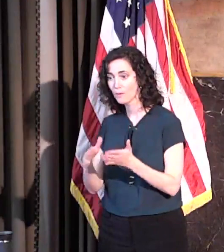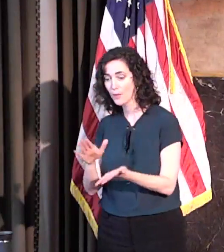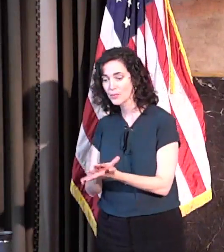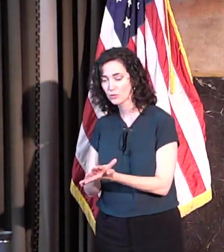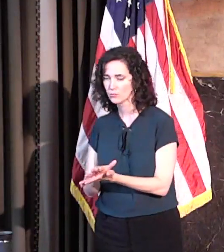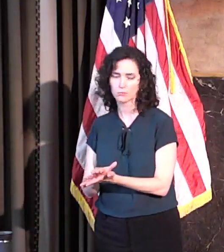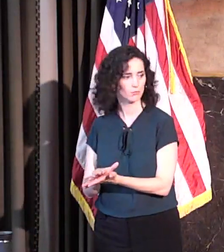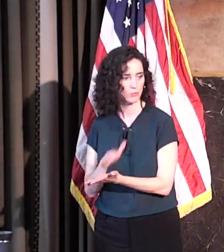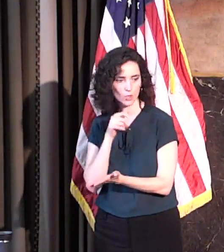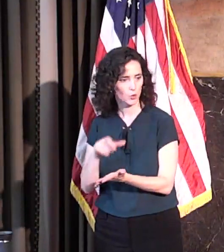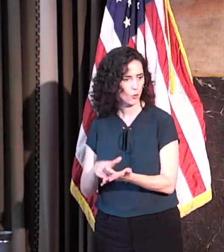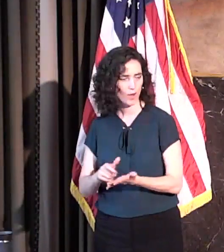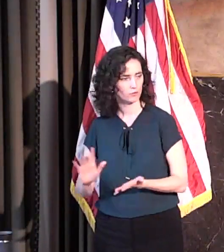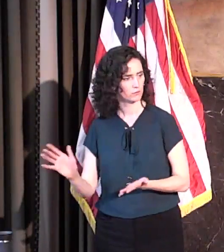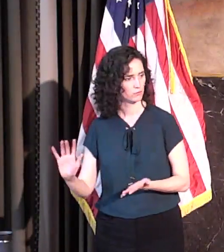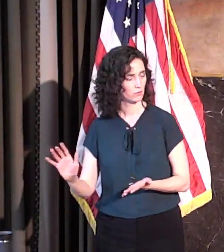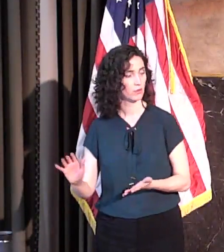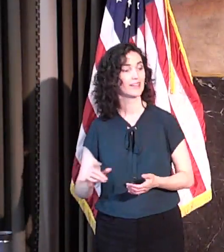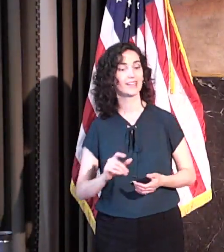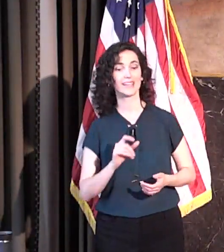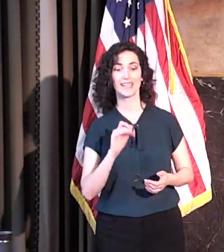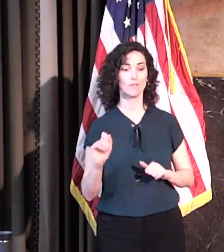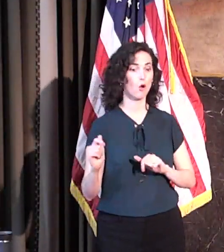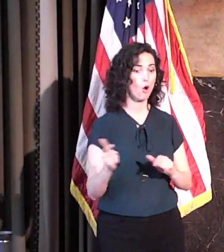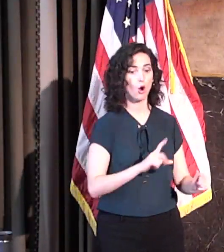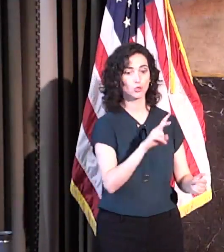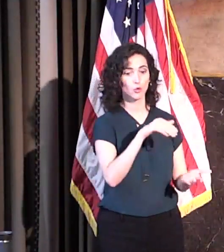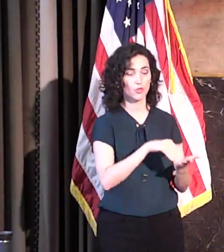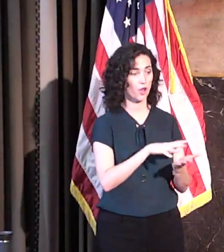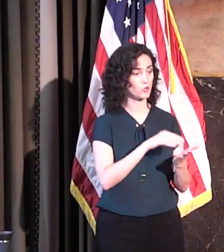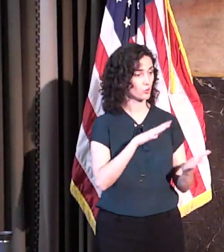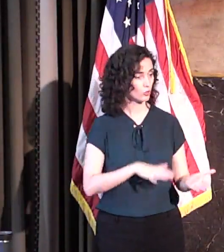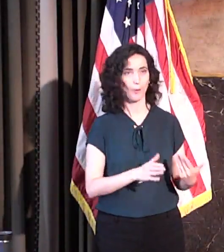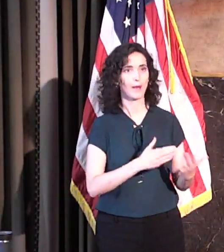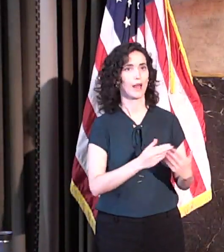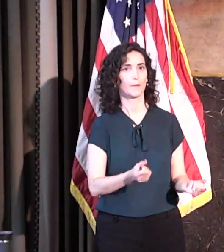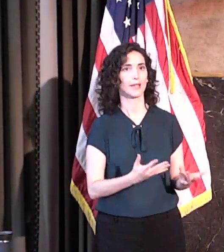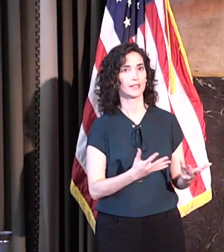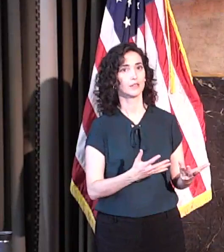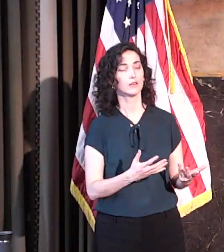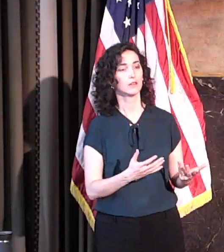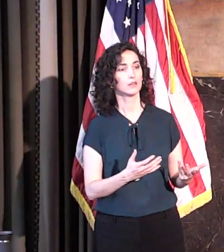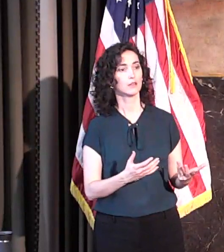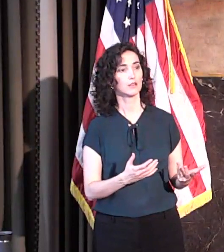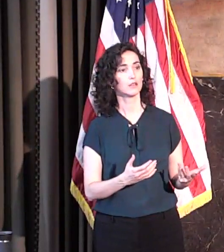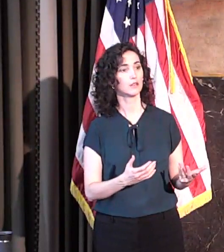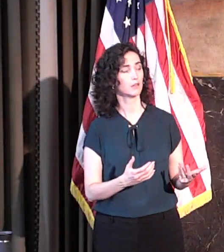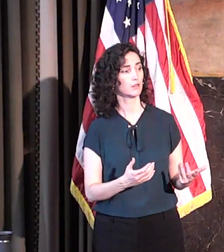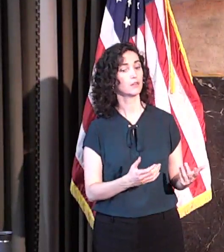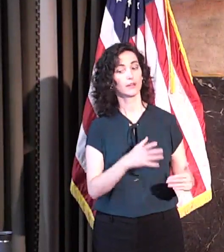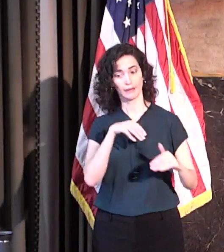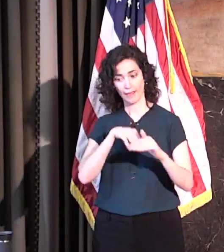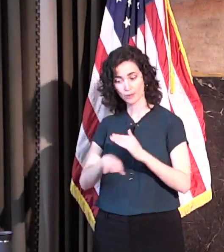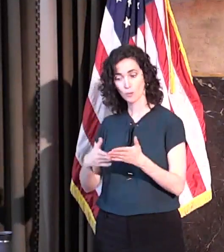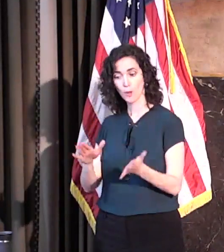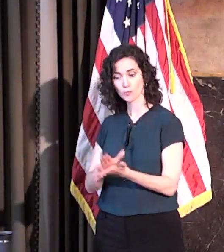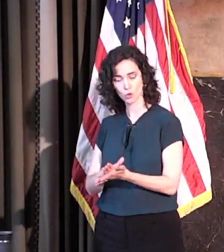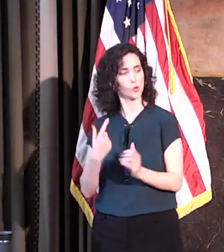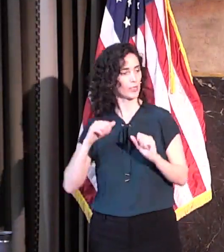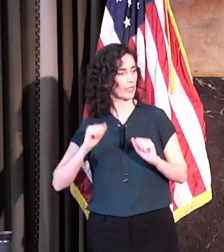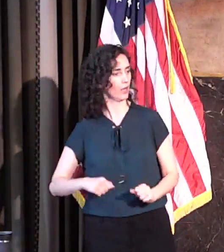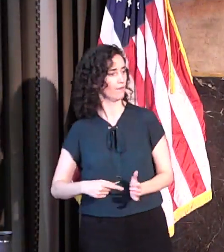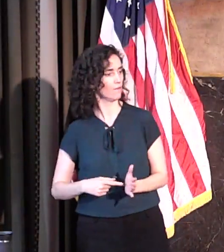and requiring MFP dollars. If all 2,000 or however many are out there do, we will be able to absorb that. And the